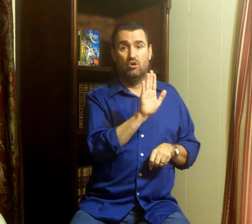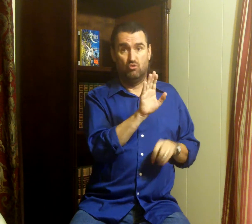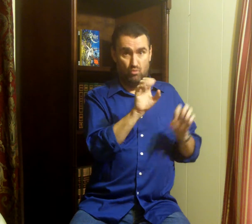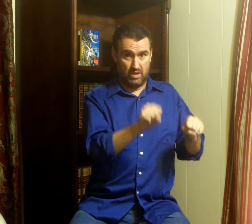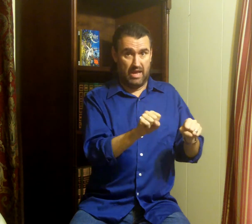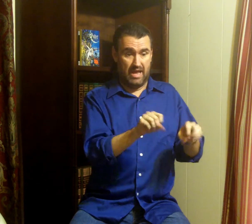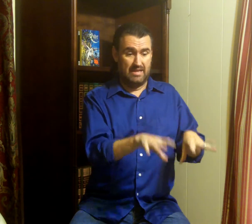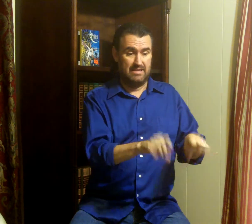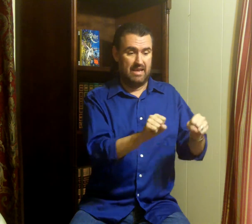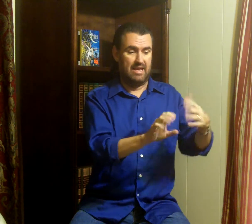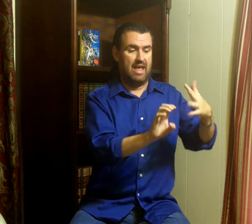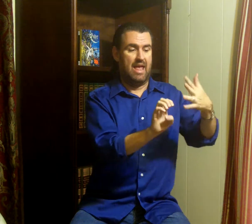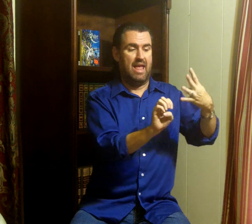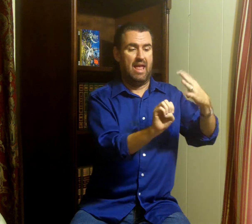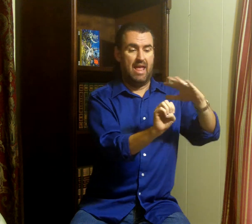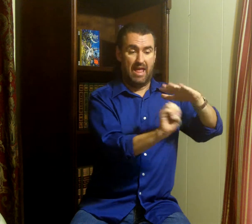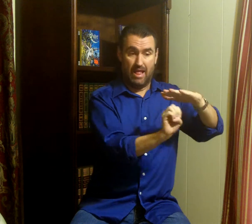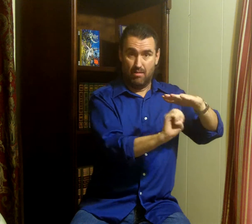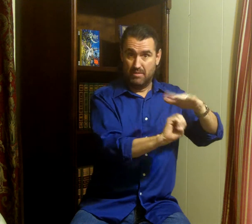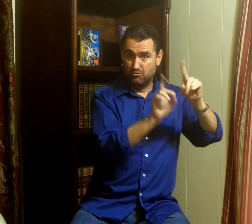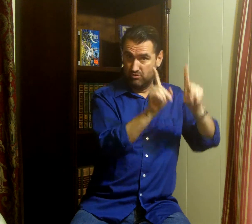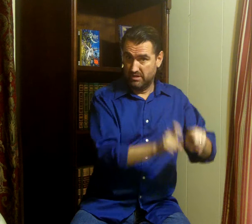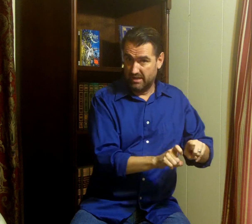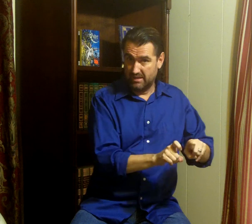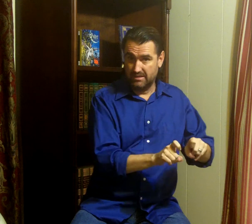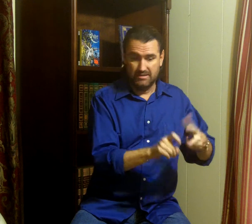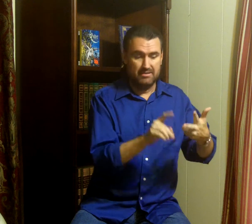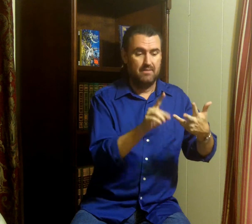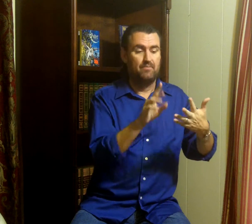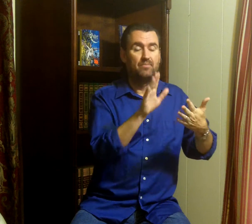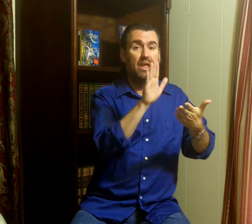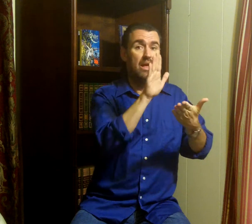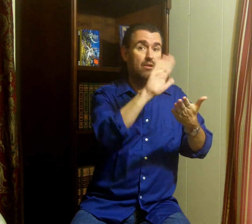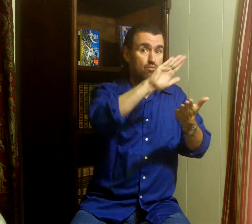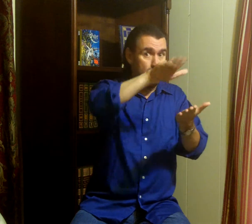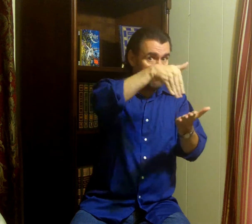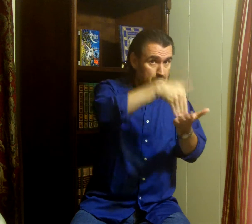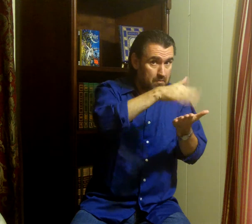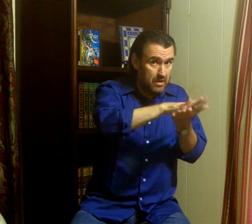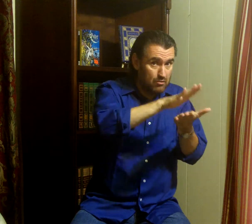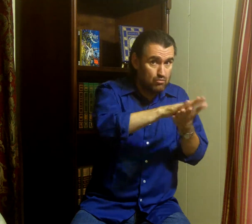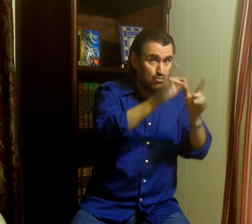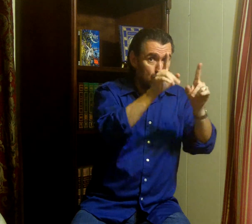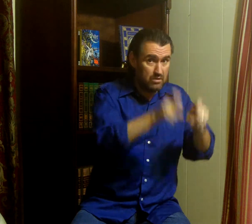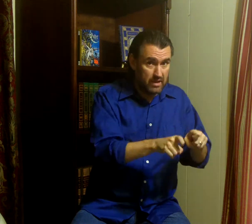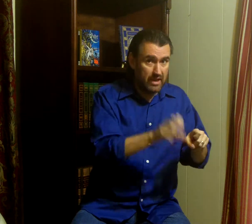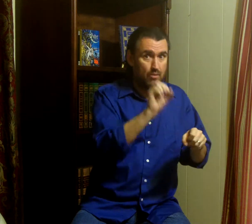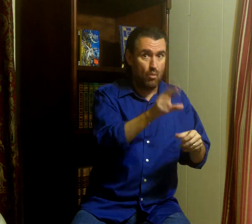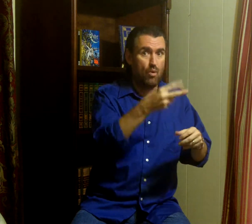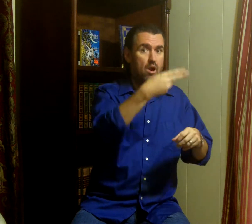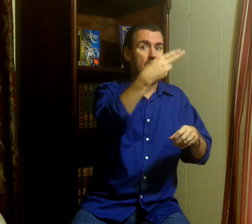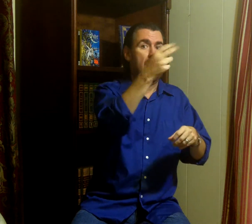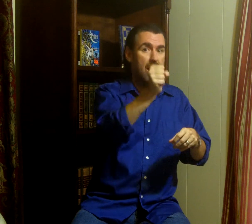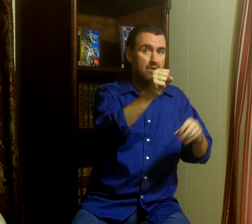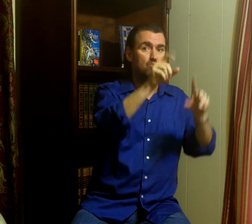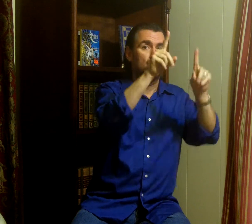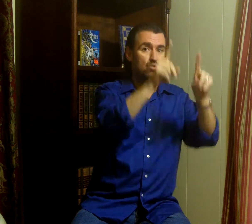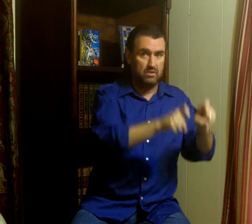of a test, you can take a middle school version of a test, or you can take a high school version of a test. That's designed, if you're going to be